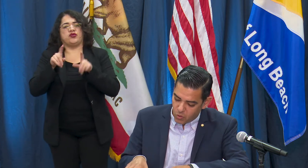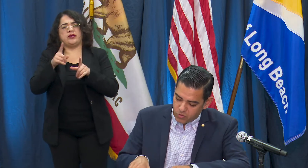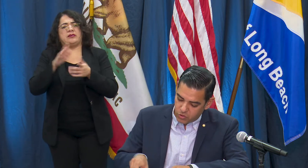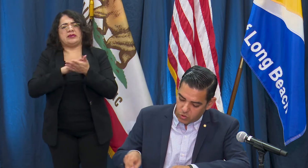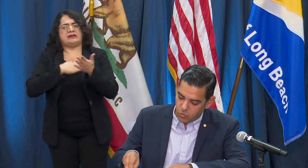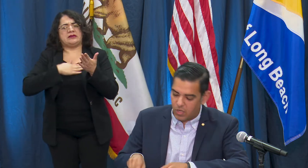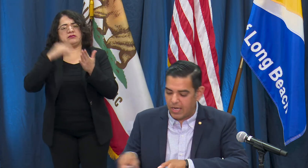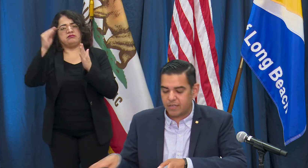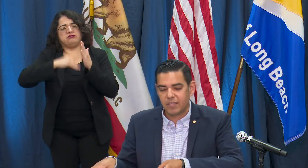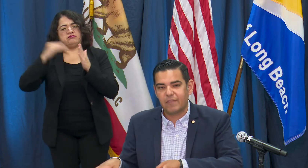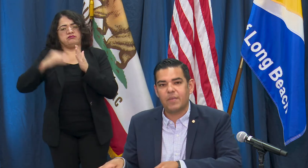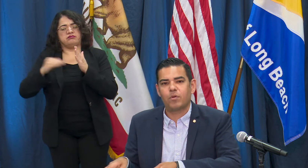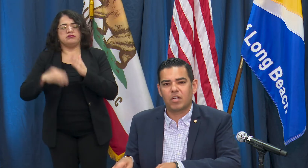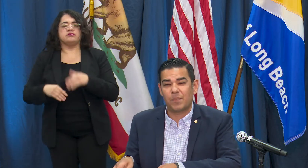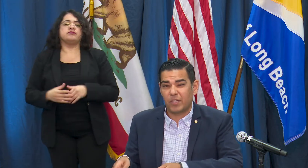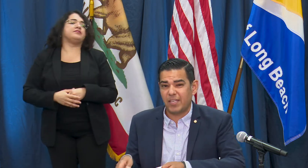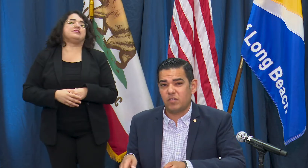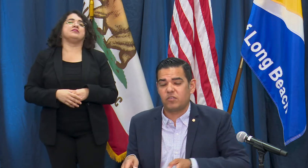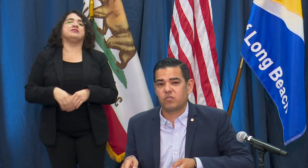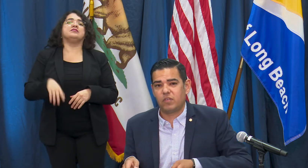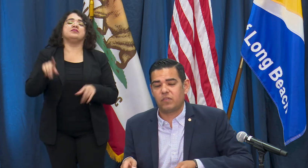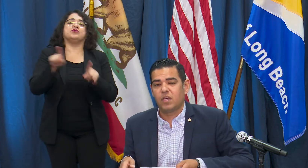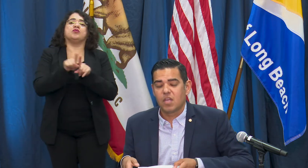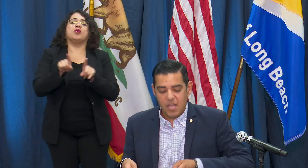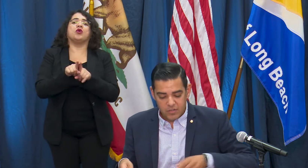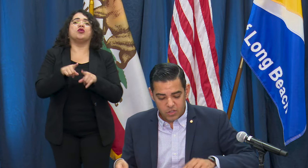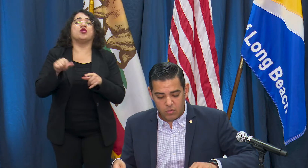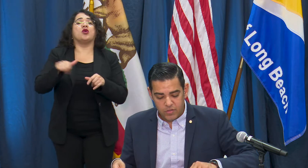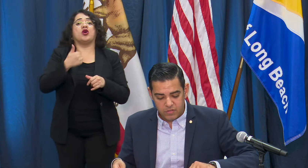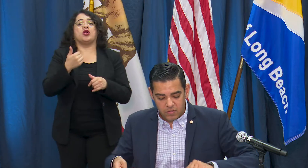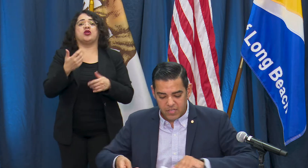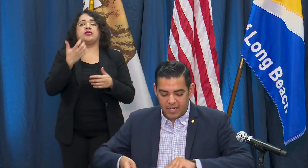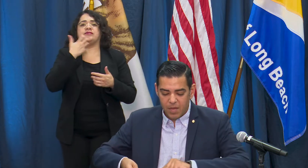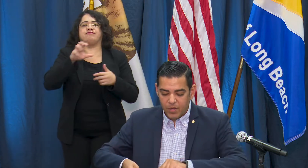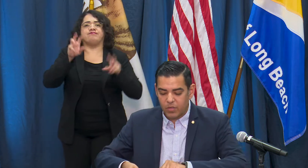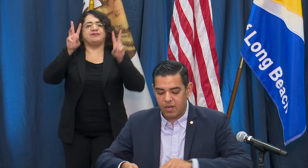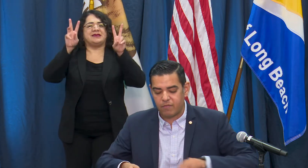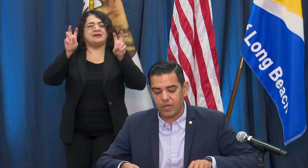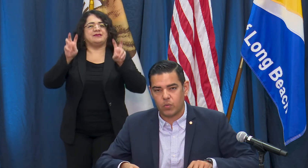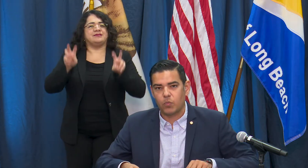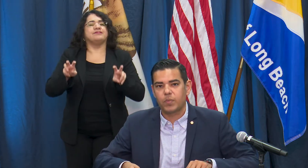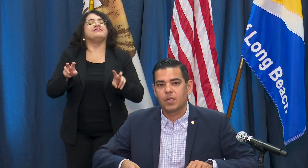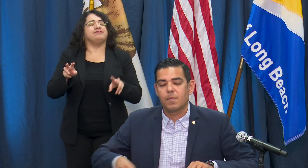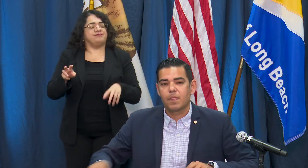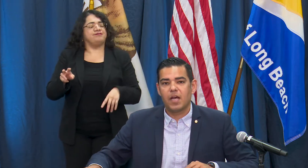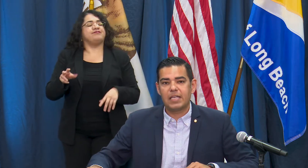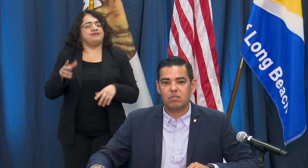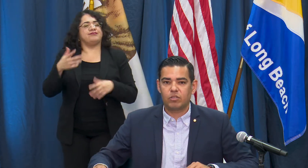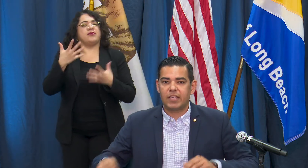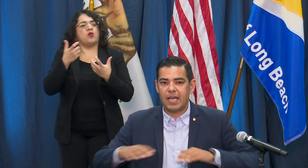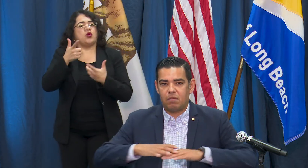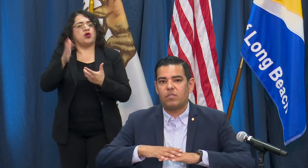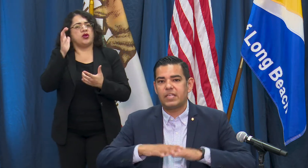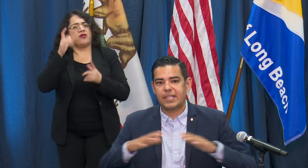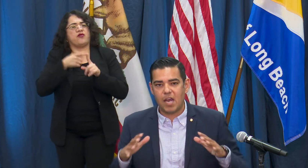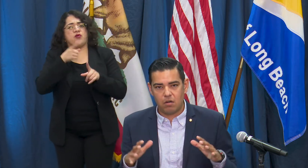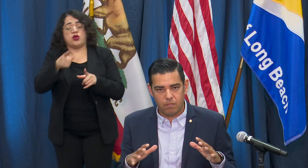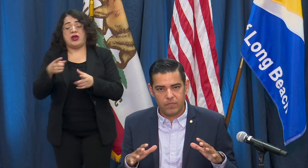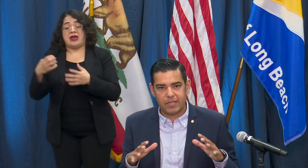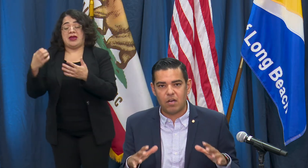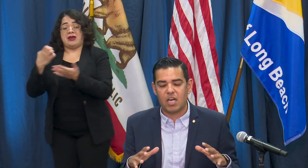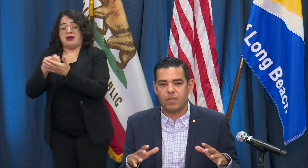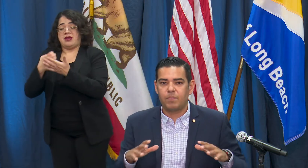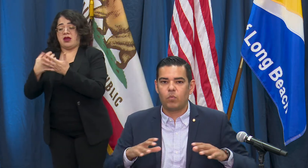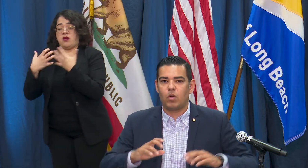for folks to give input on a couple key industries. And so this economic recovery group is looking at the